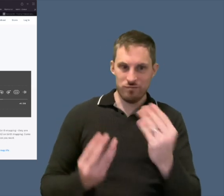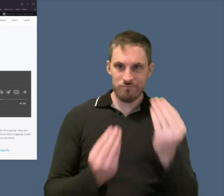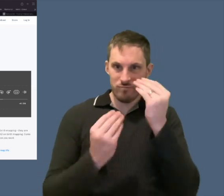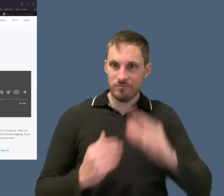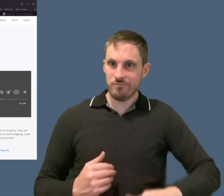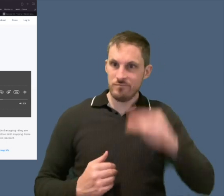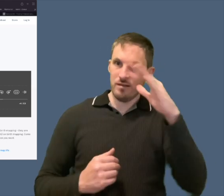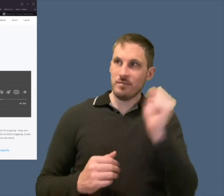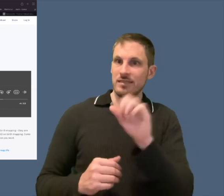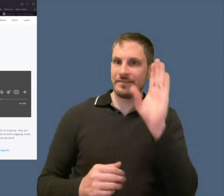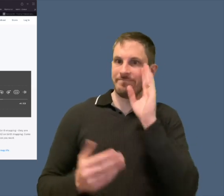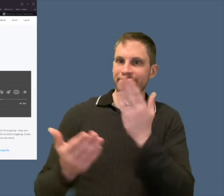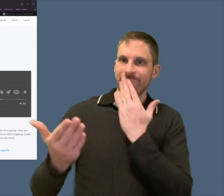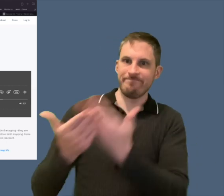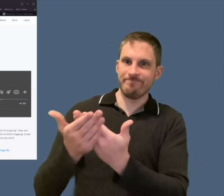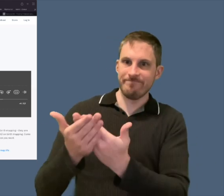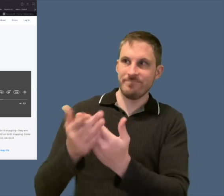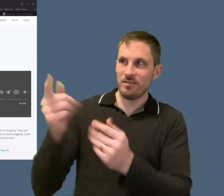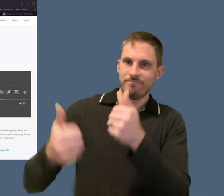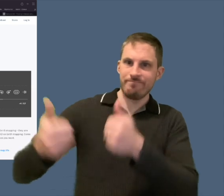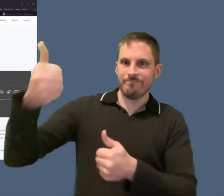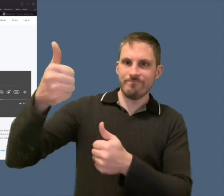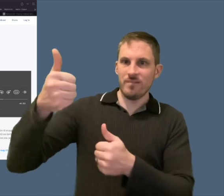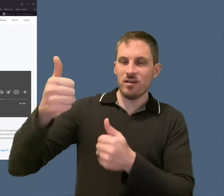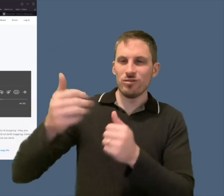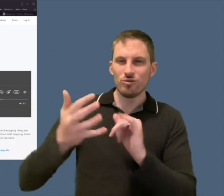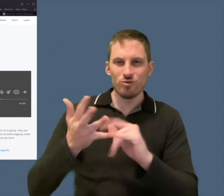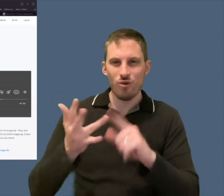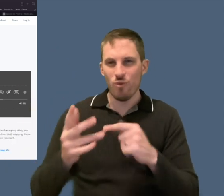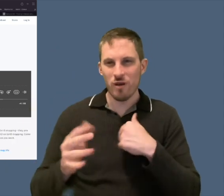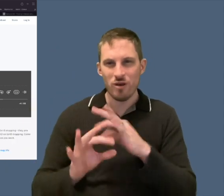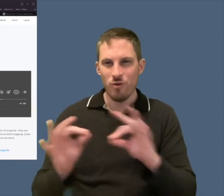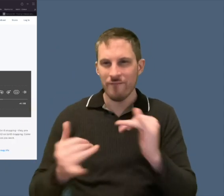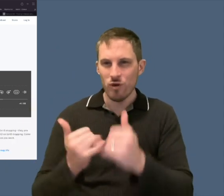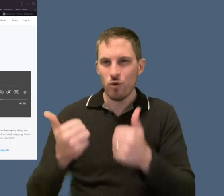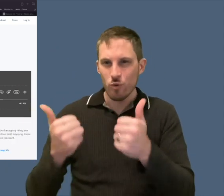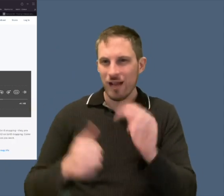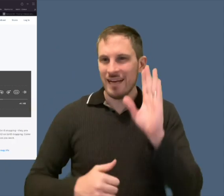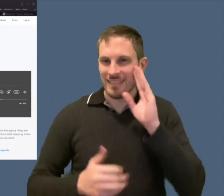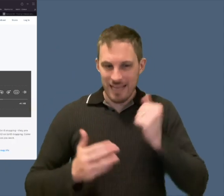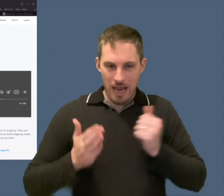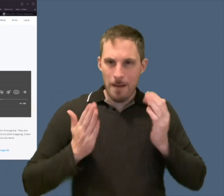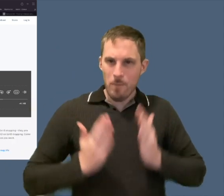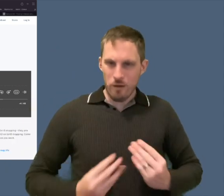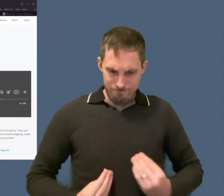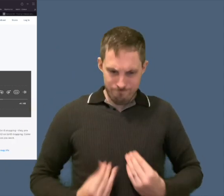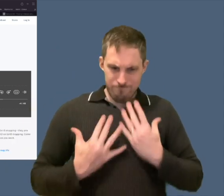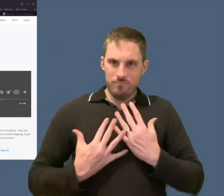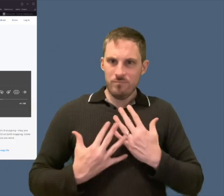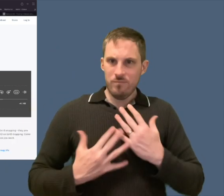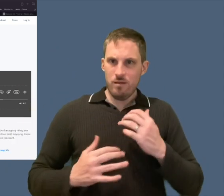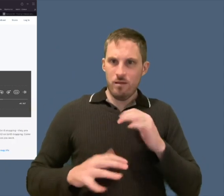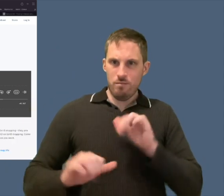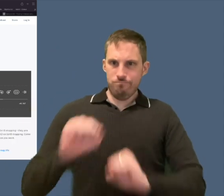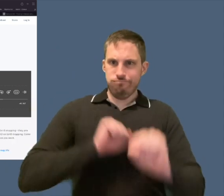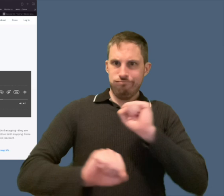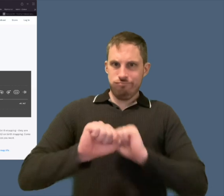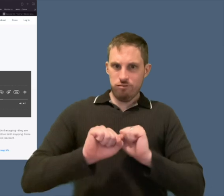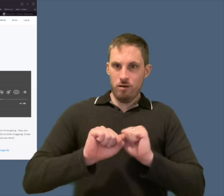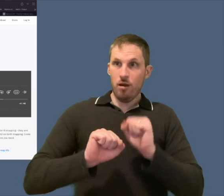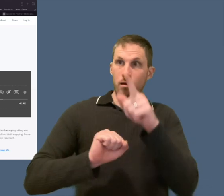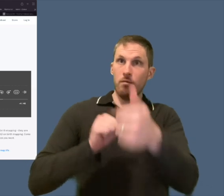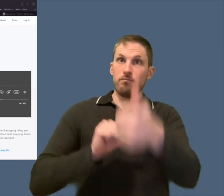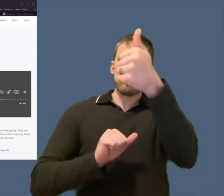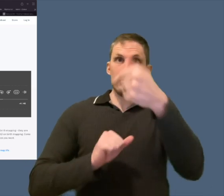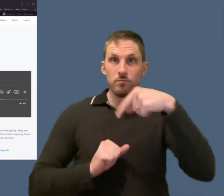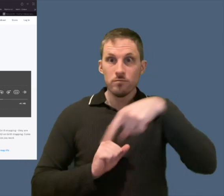especially around our bodies. We are not very good. Some of us are, but as a general population and as women, we